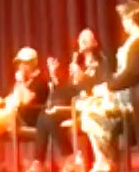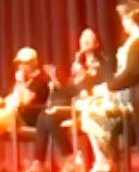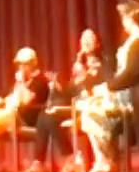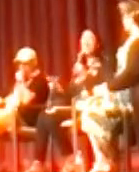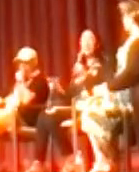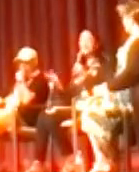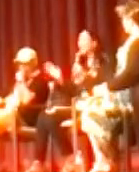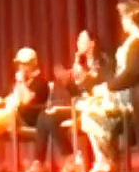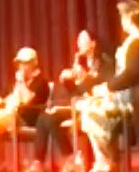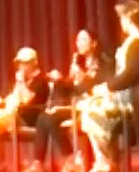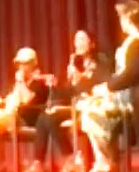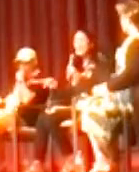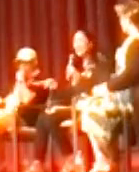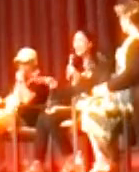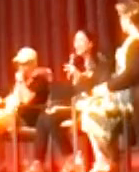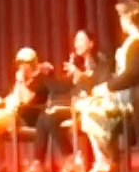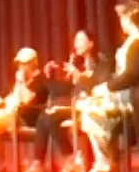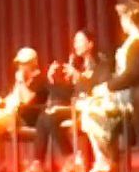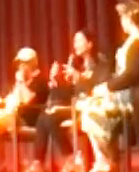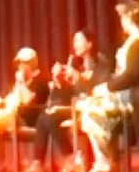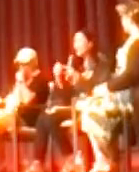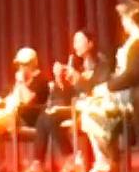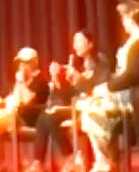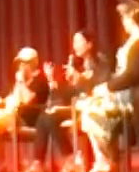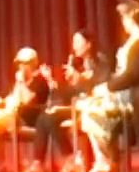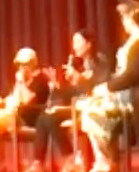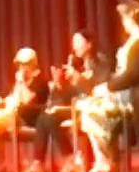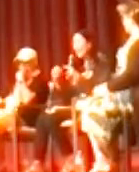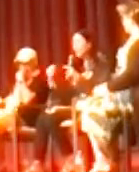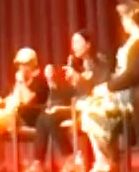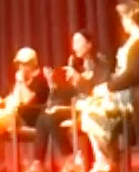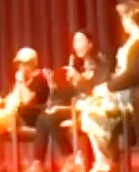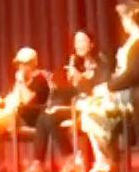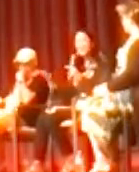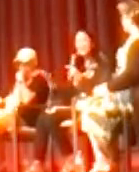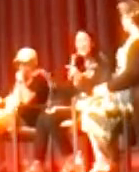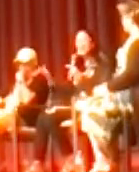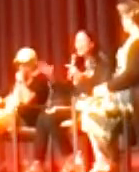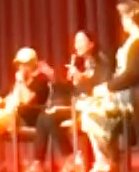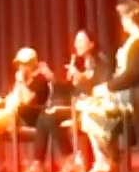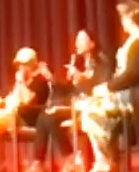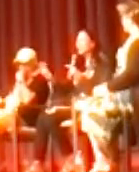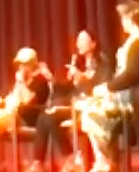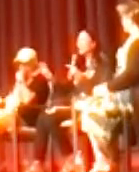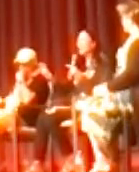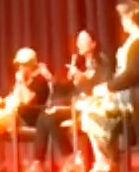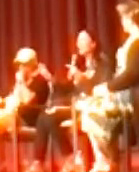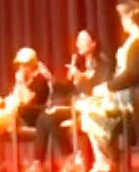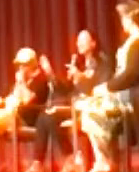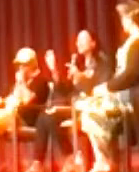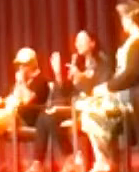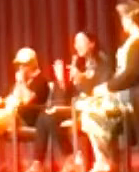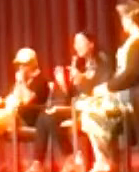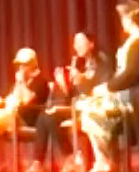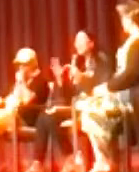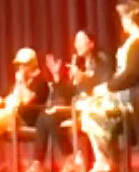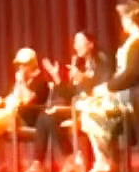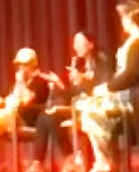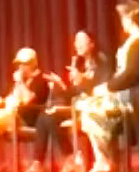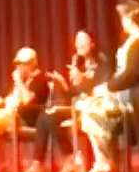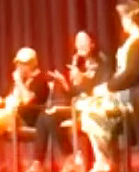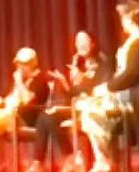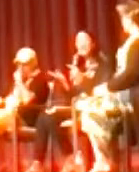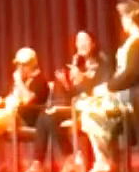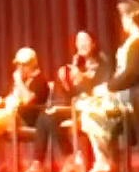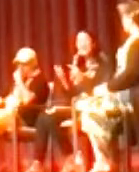is so inspiring. It's not one for the other. It's this beautiful creative process that I'm watching unfold, and we can